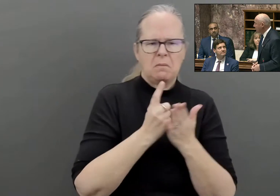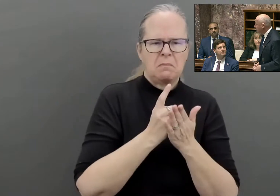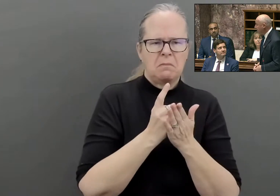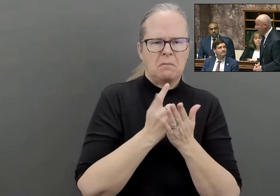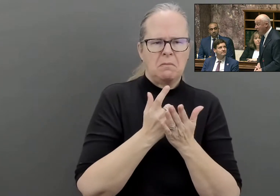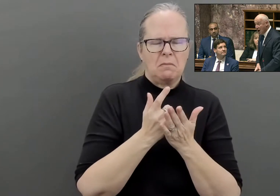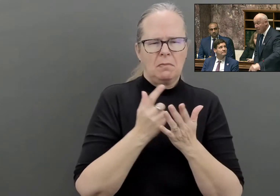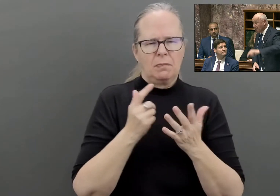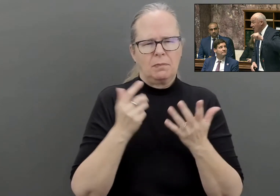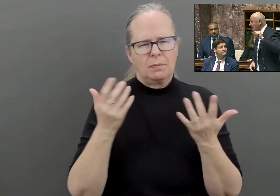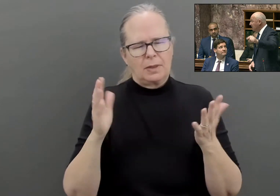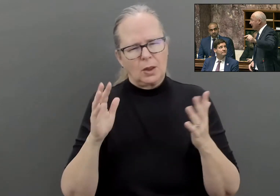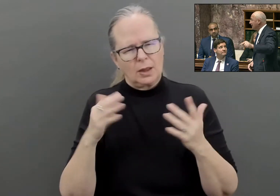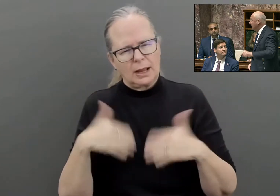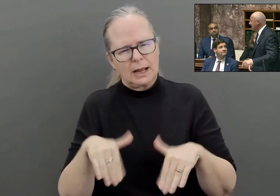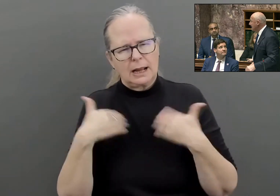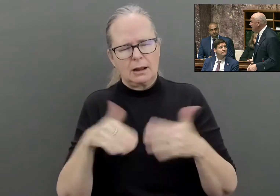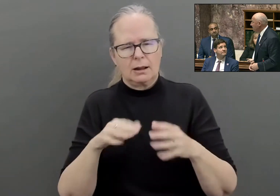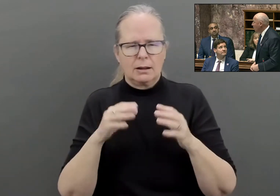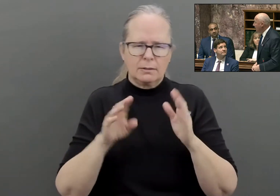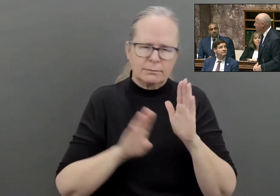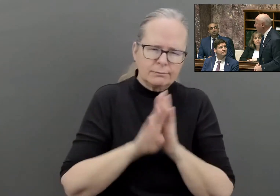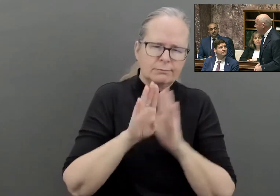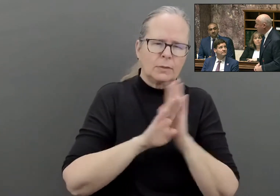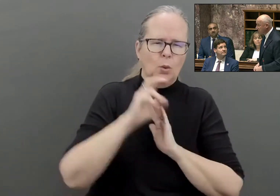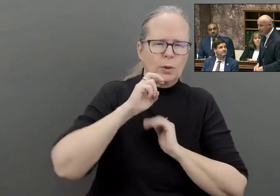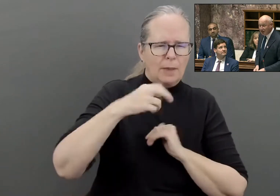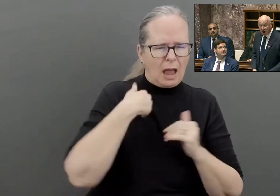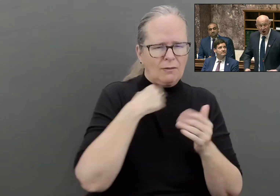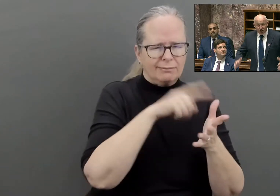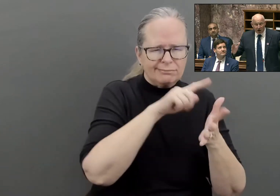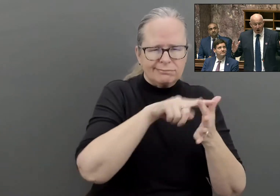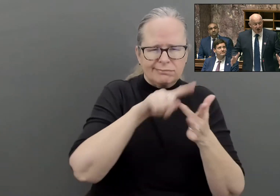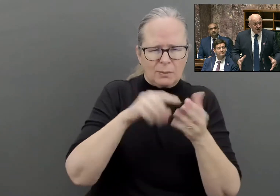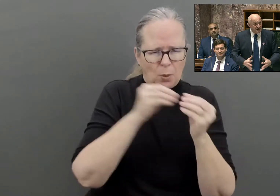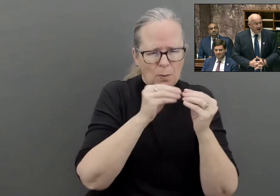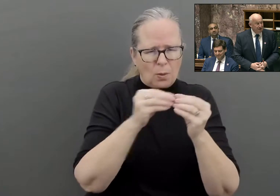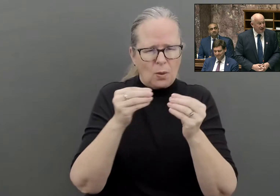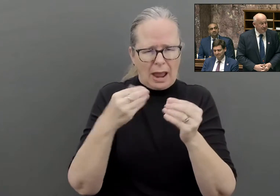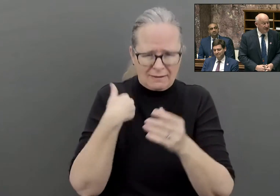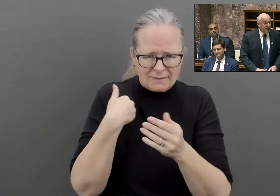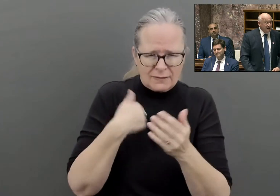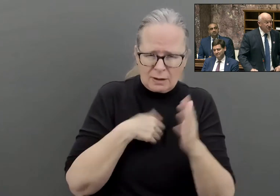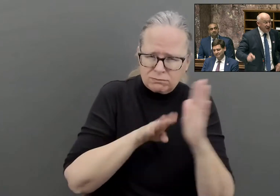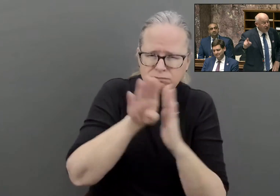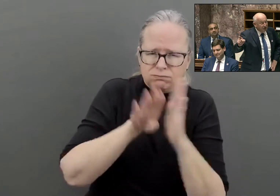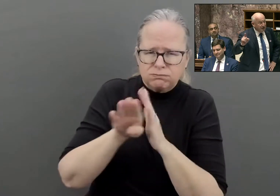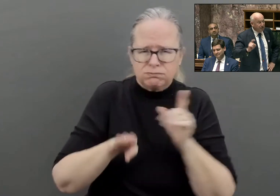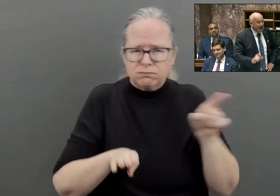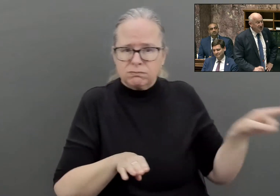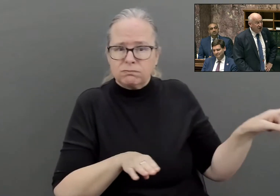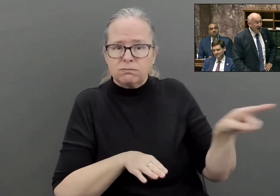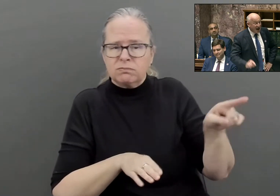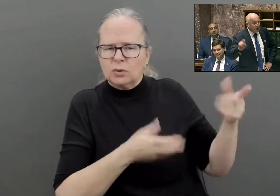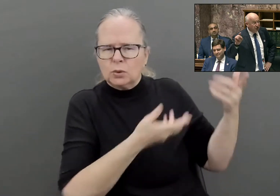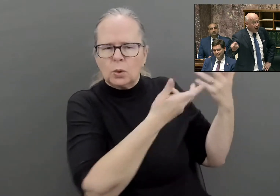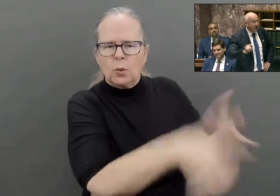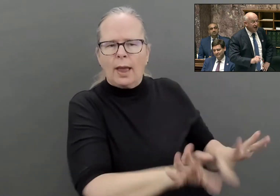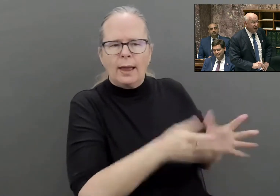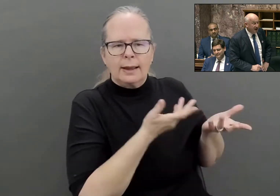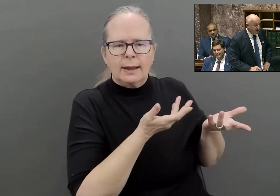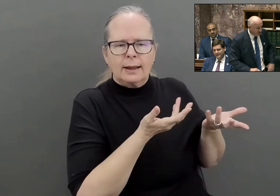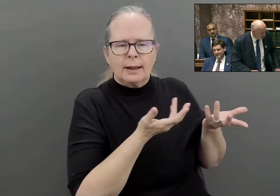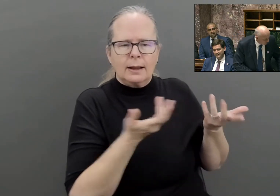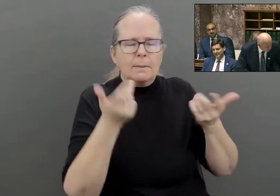options, Honourable Speaker, a project that they didn't even want to do, Honourable Speaker, the largest investment south of the Fraser in